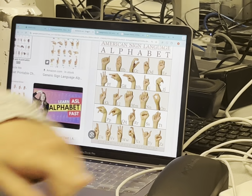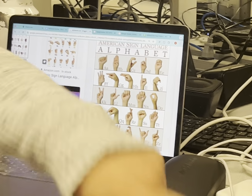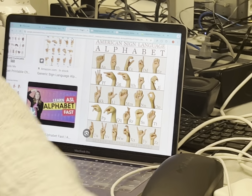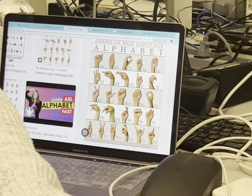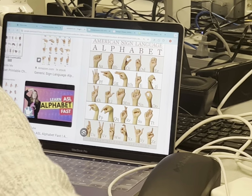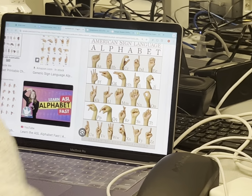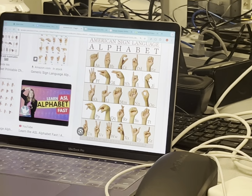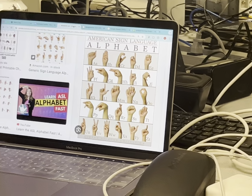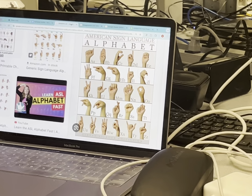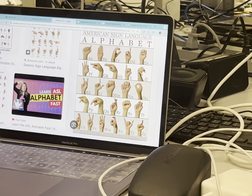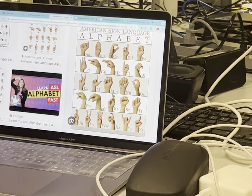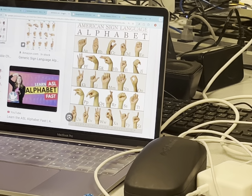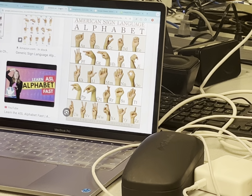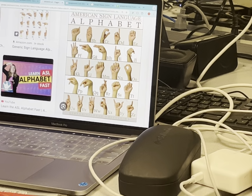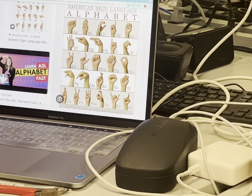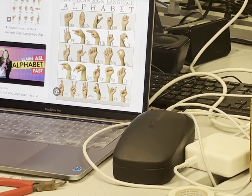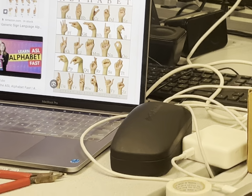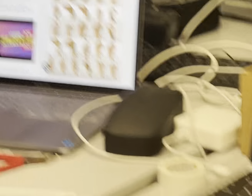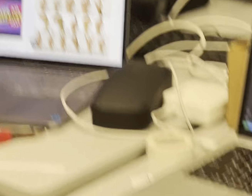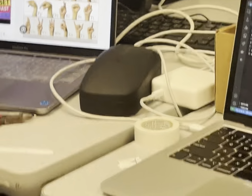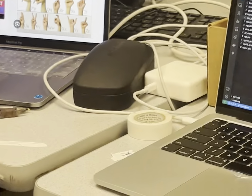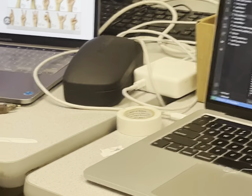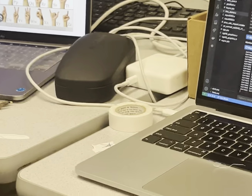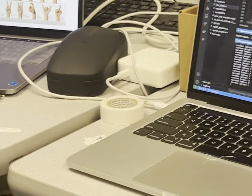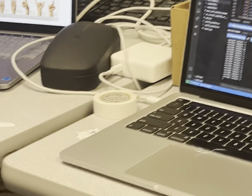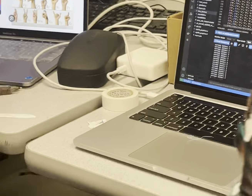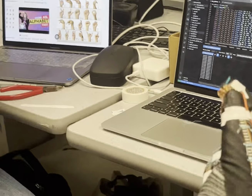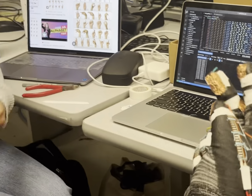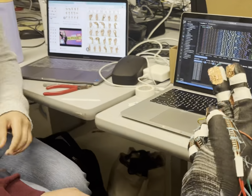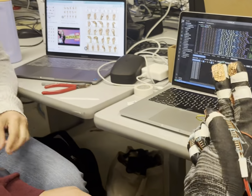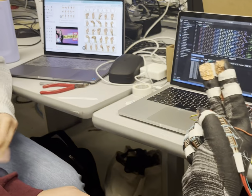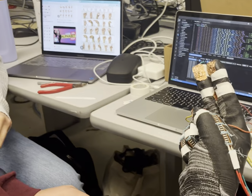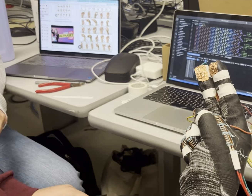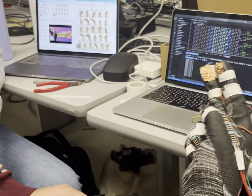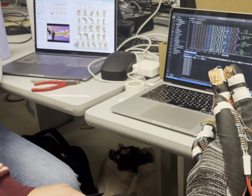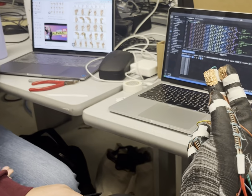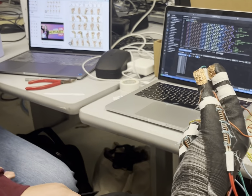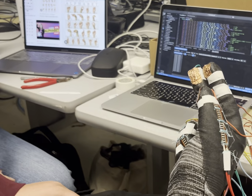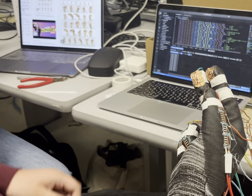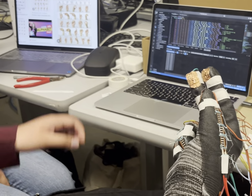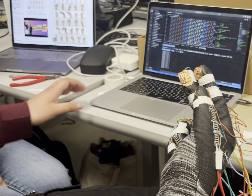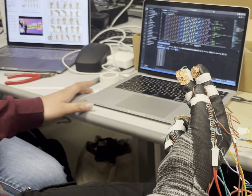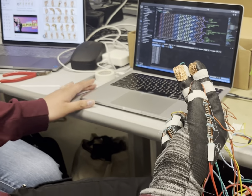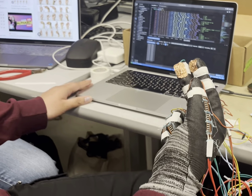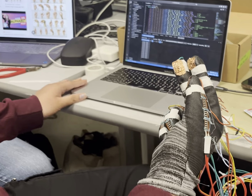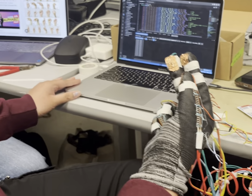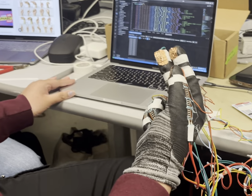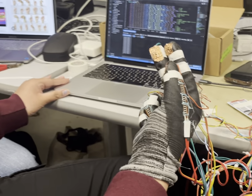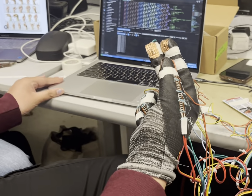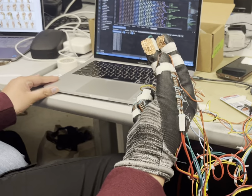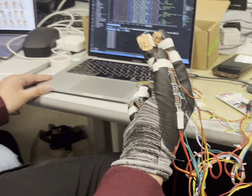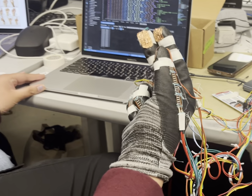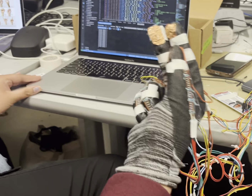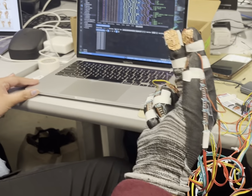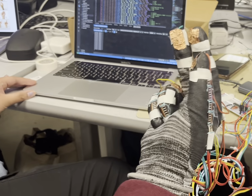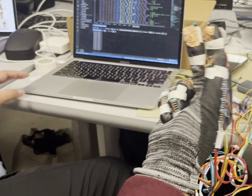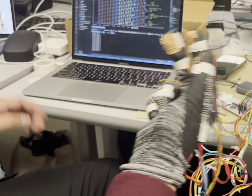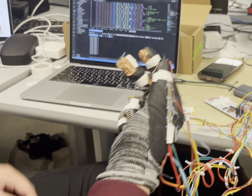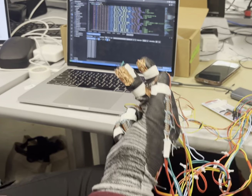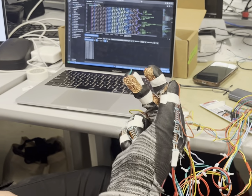the contact sensors. Okay. And then Yeah, so I guess we can show you some letters